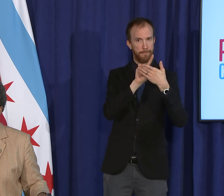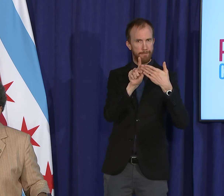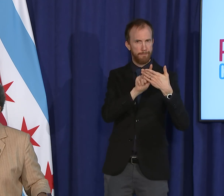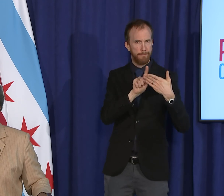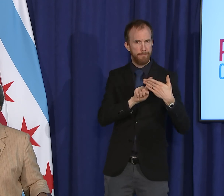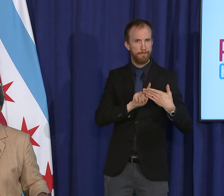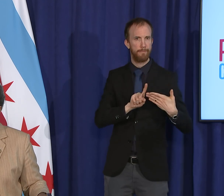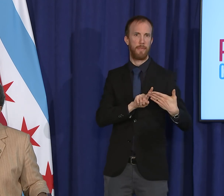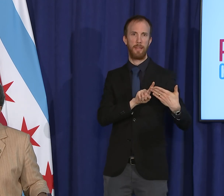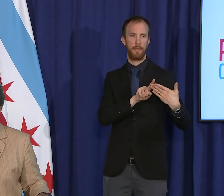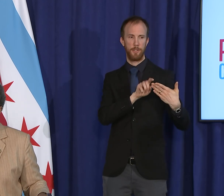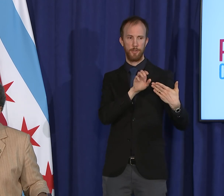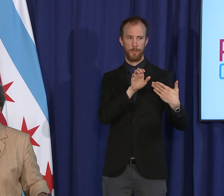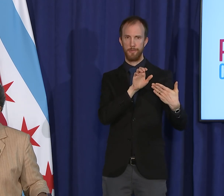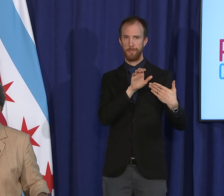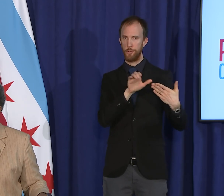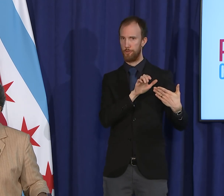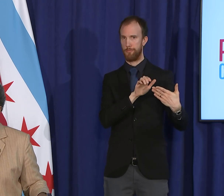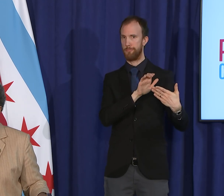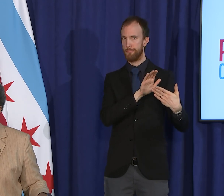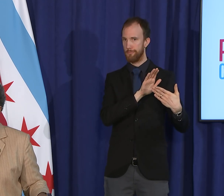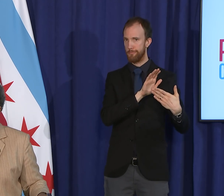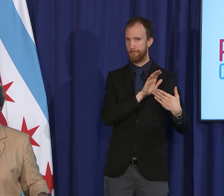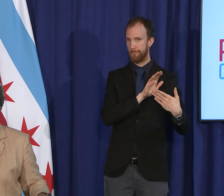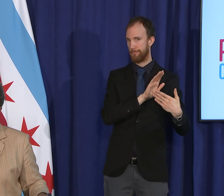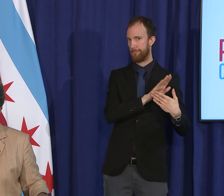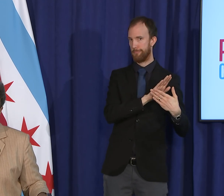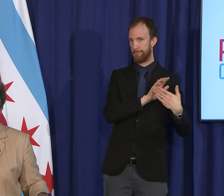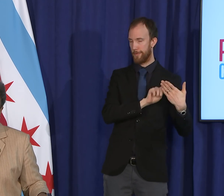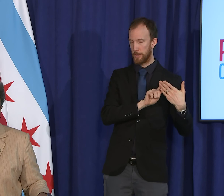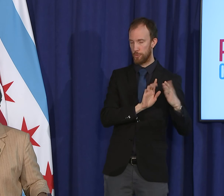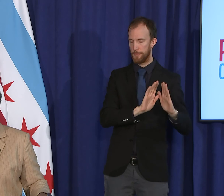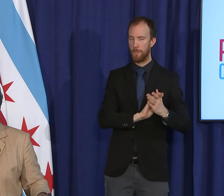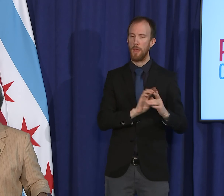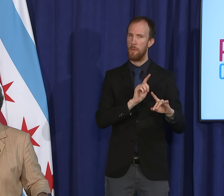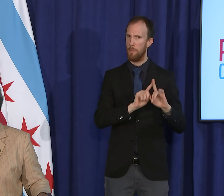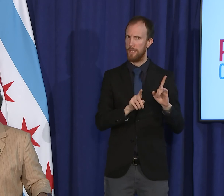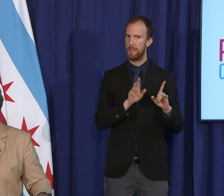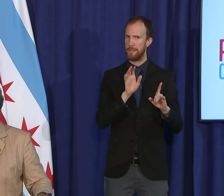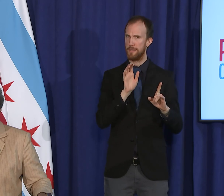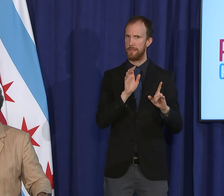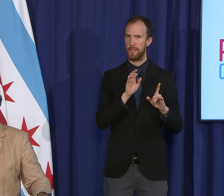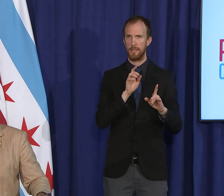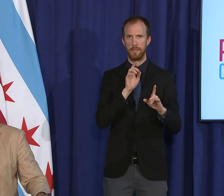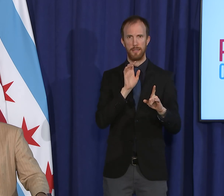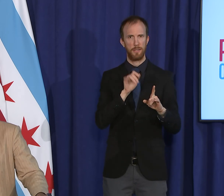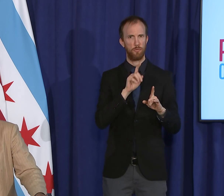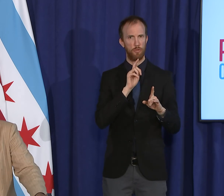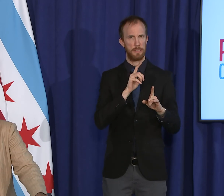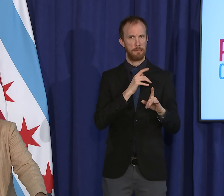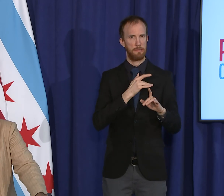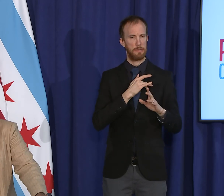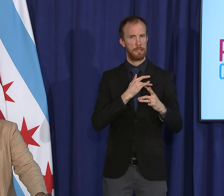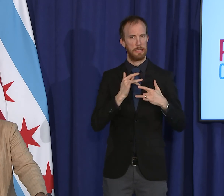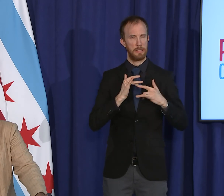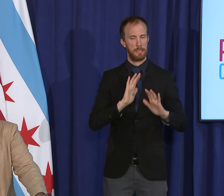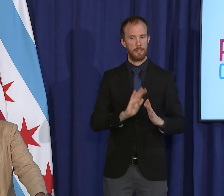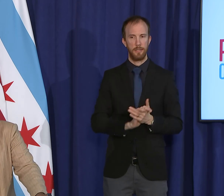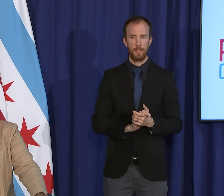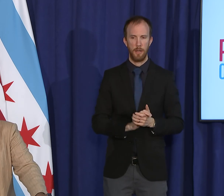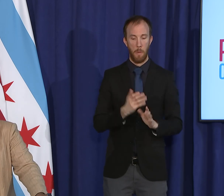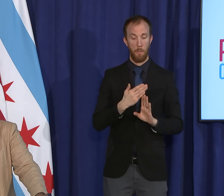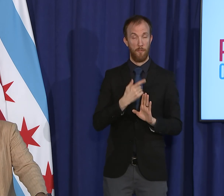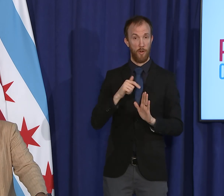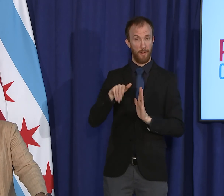she conducts her investigation. But certainly it's concerning. Just before I came here, I heard comments made